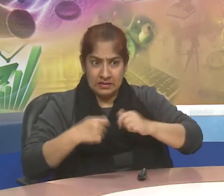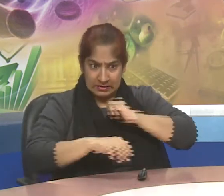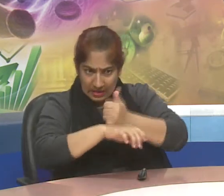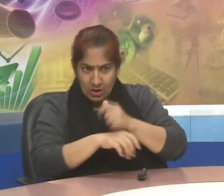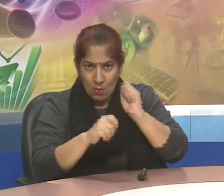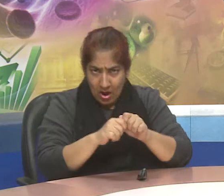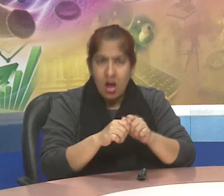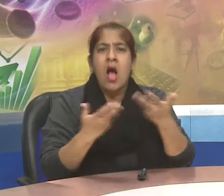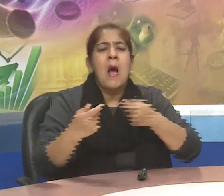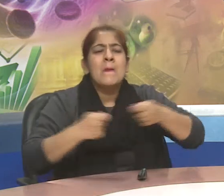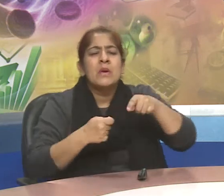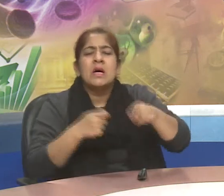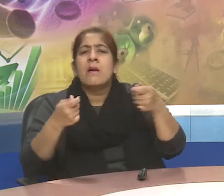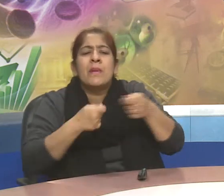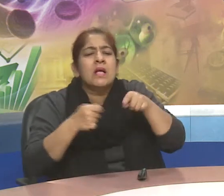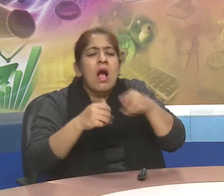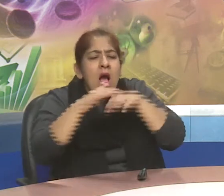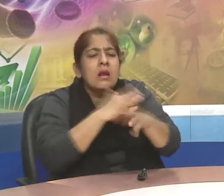what is a business?